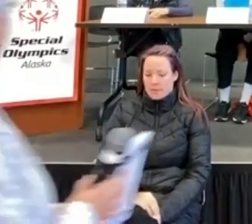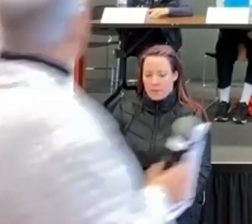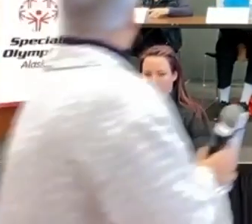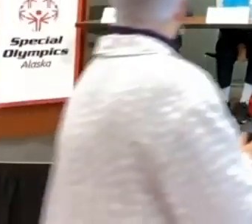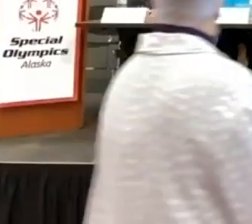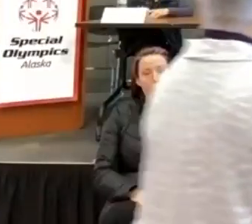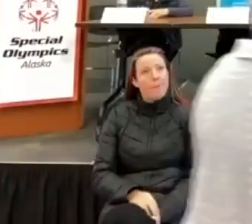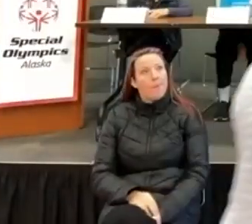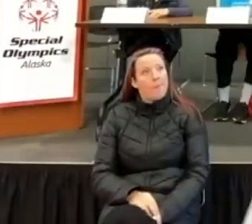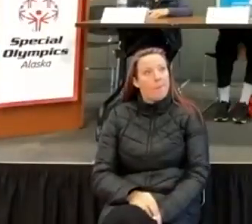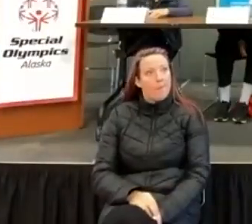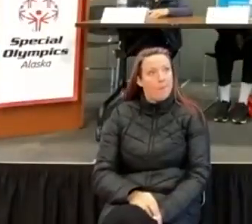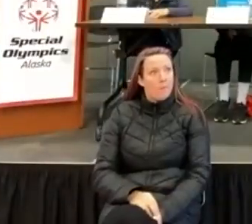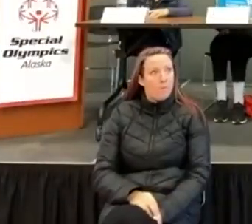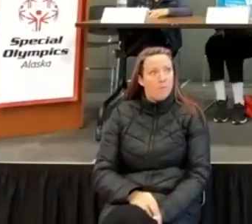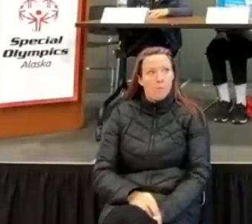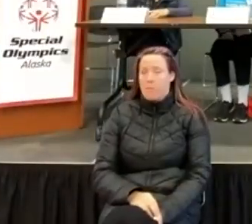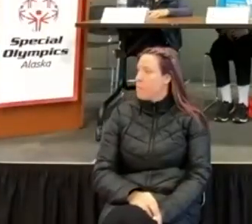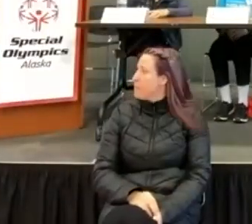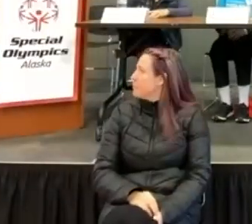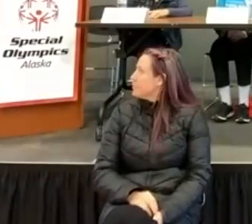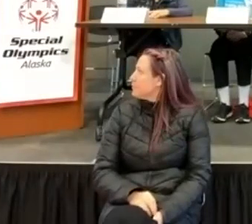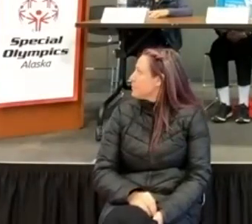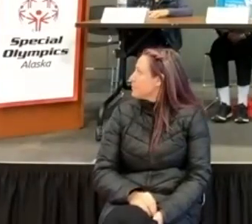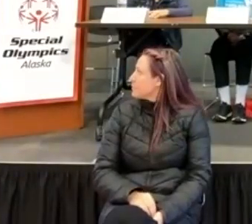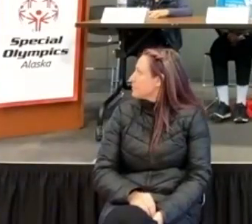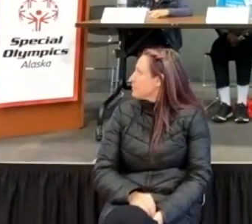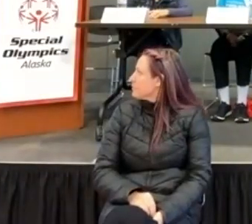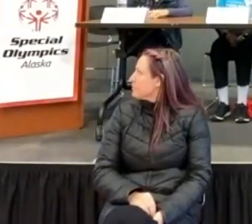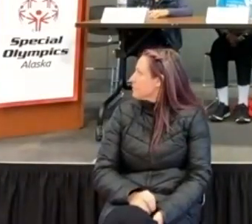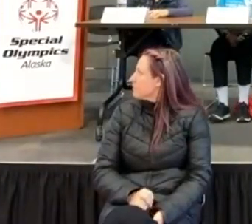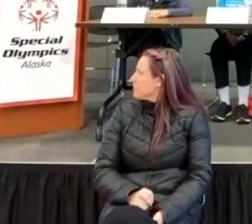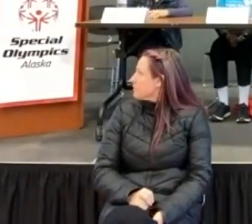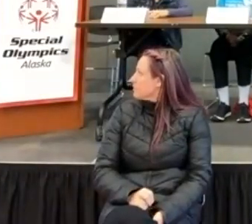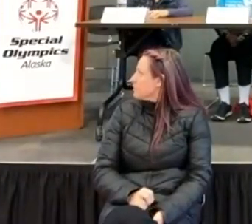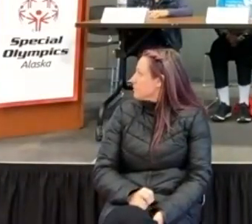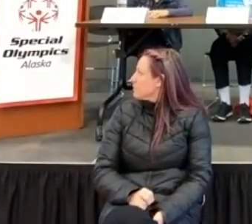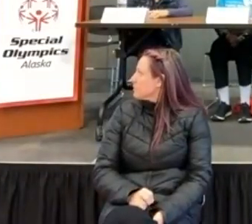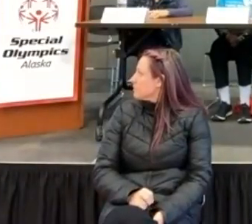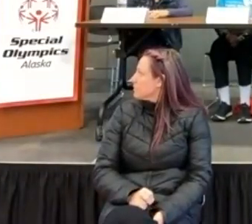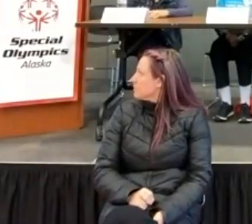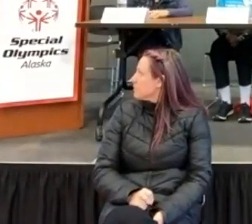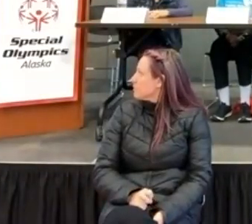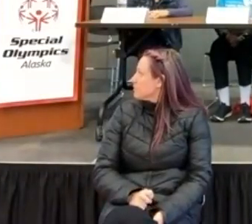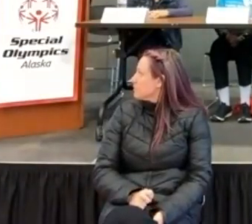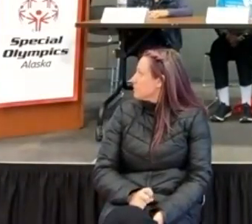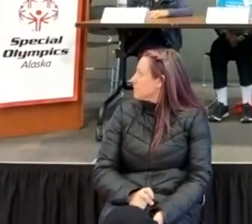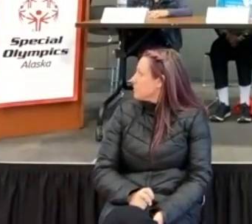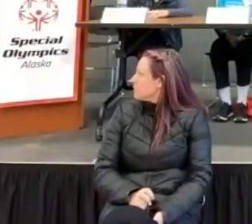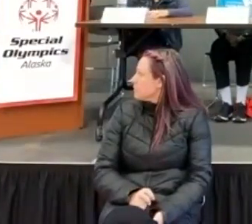Sheila, so I'll put this. Yeah. More. Yeah. Okay. Oh, we got 3 now.